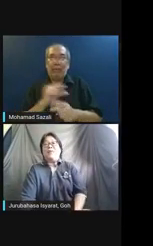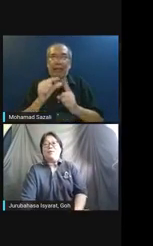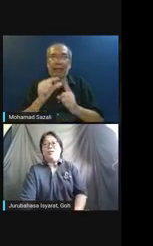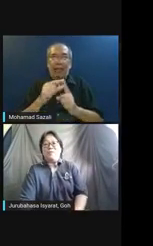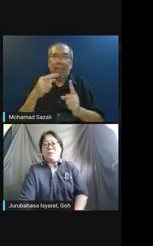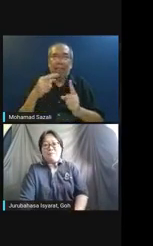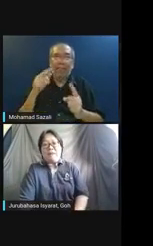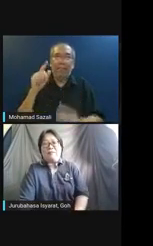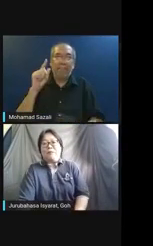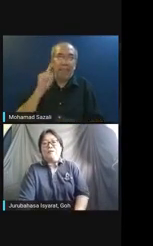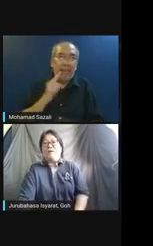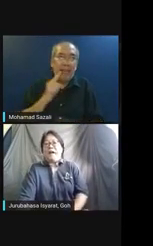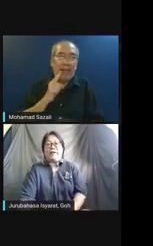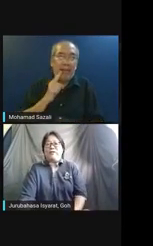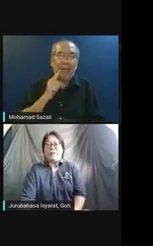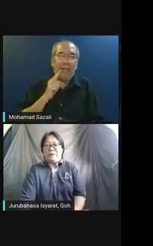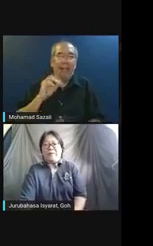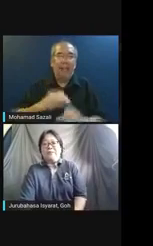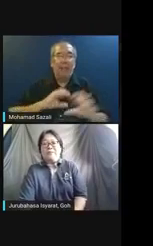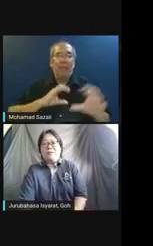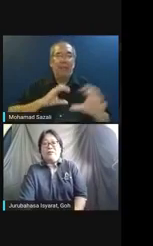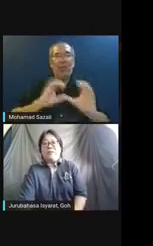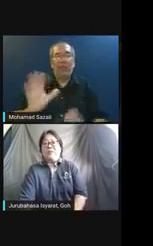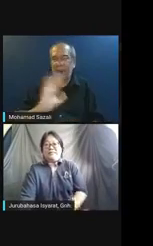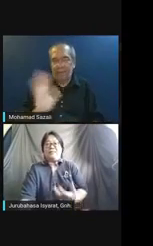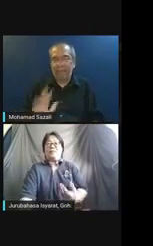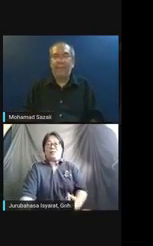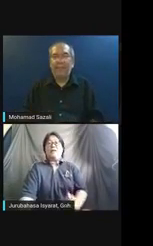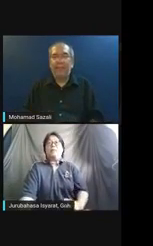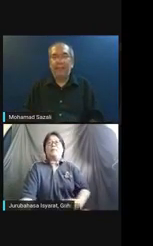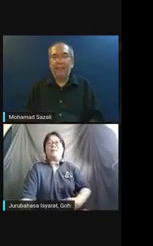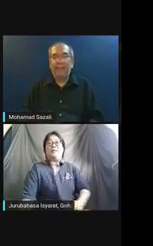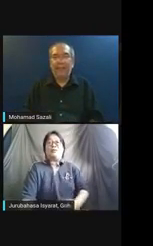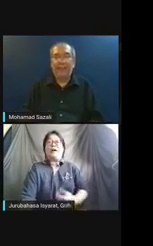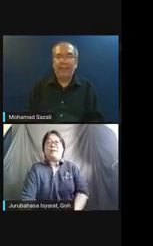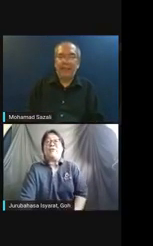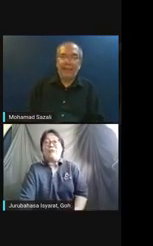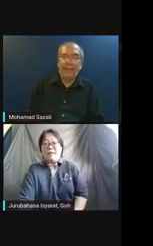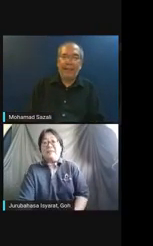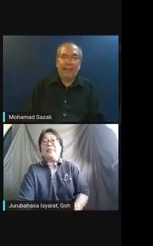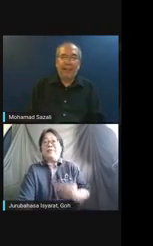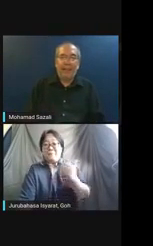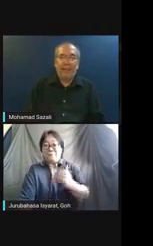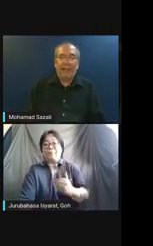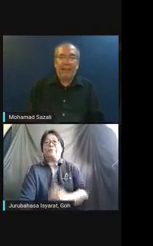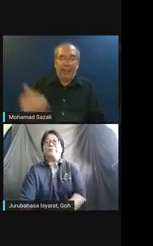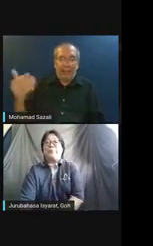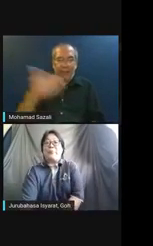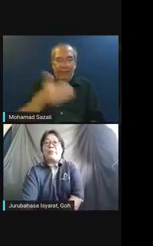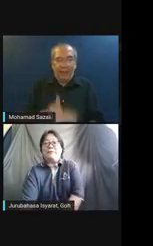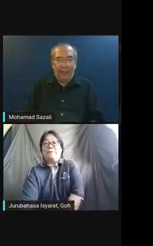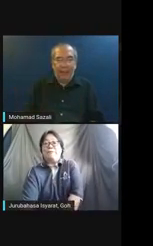something that we're going to be mad about or angry about because it's the terms that to identify us.